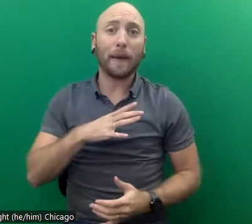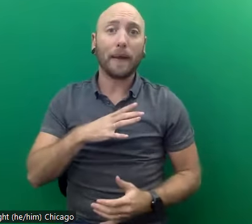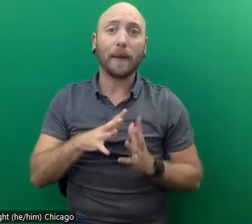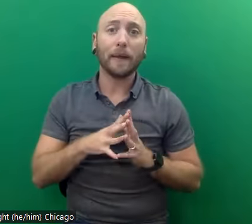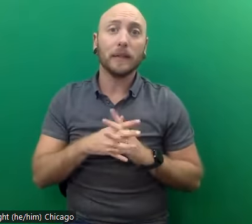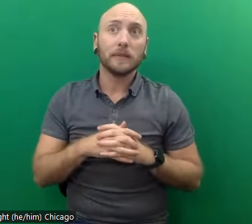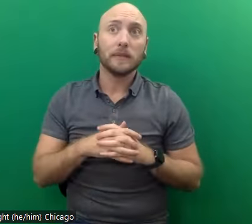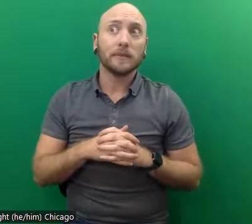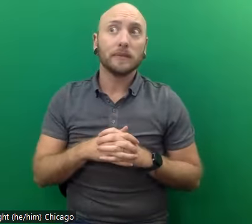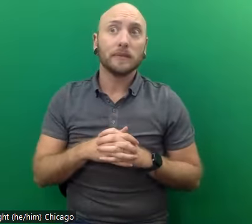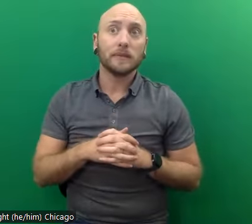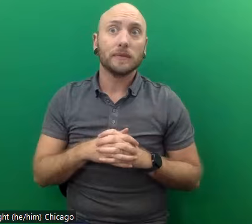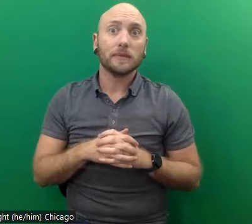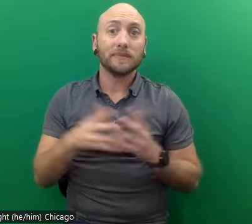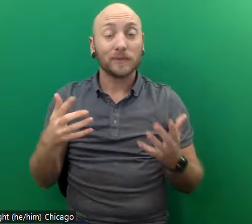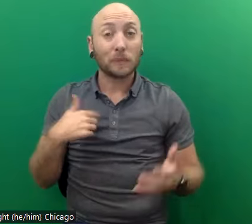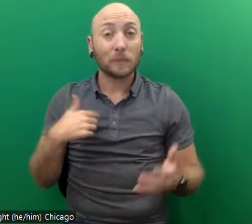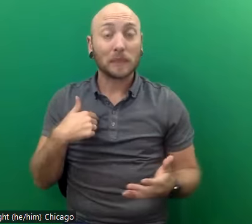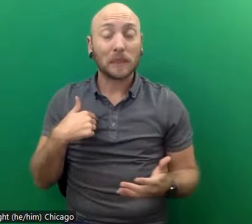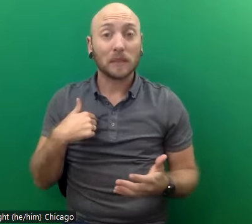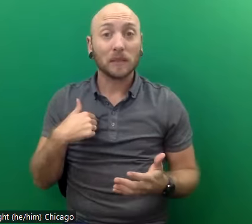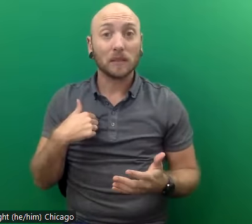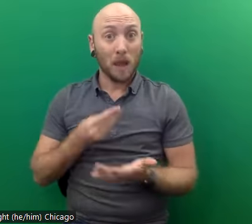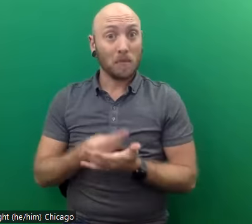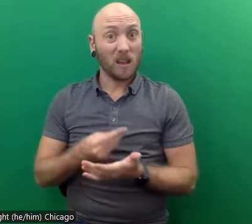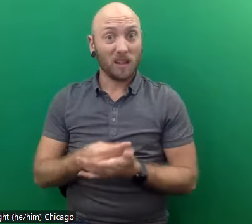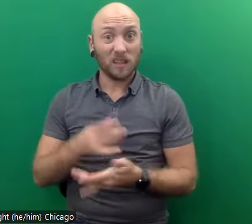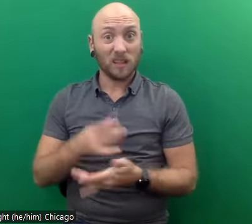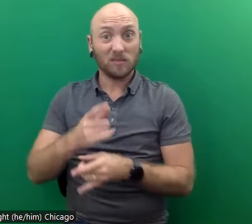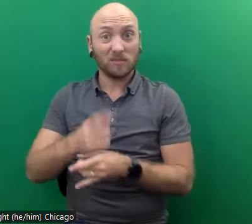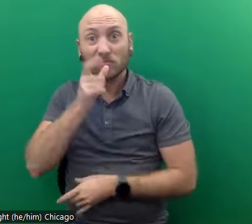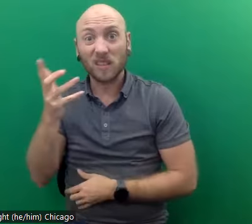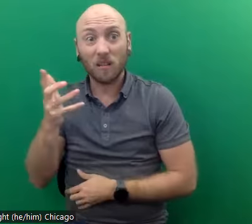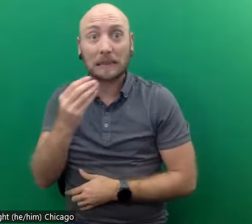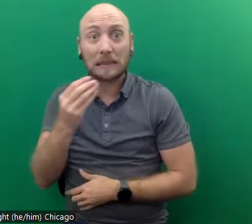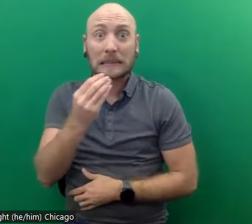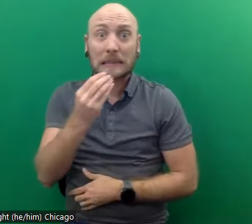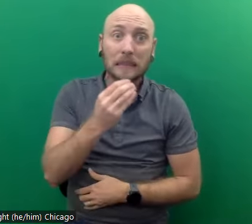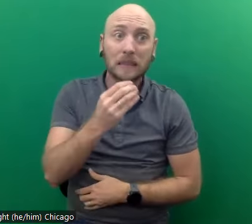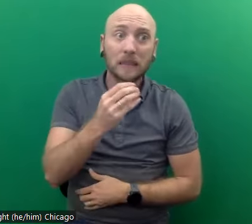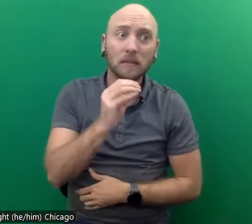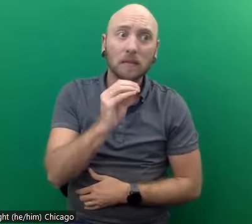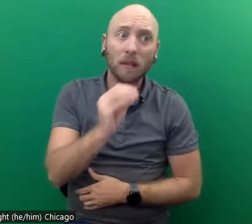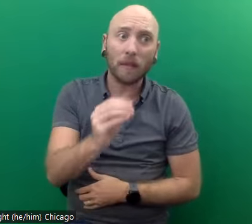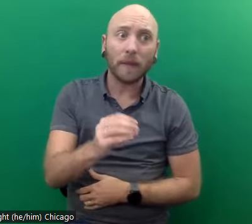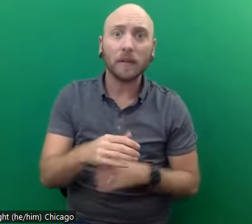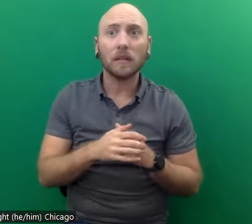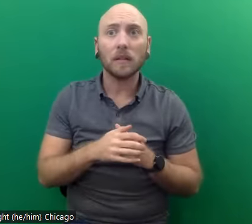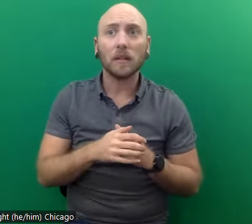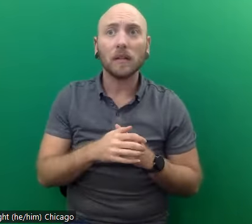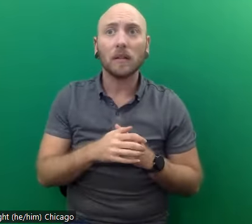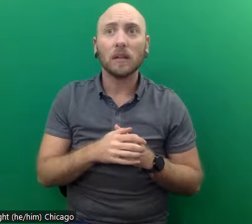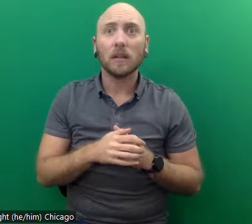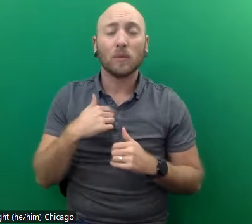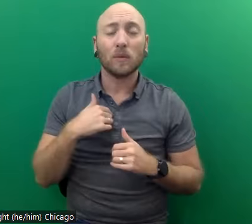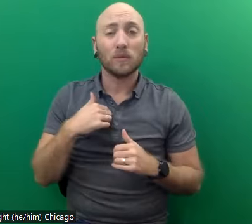you don't eat, you don't drink properly, you're not nourished. And I became very fatigued and it made it hard to panhandle. You